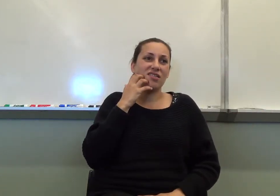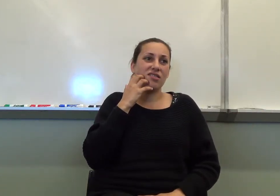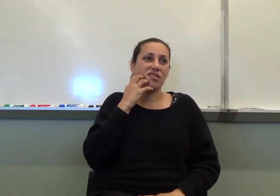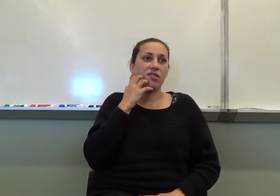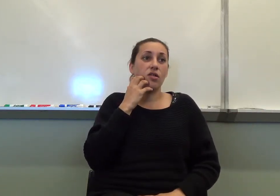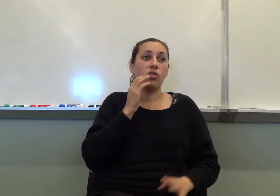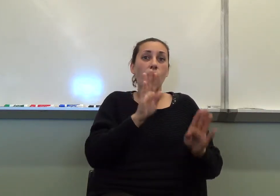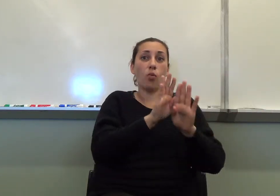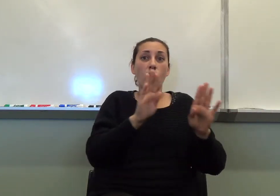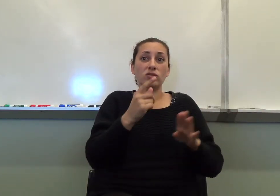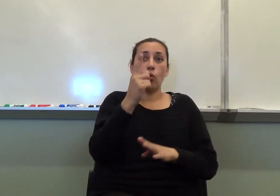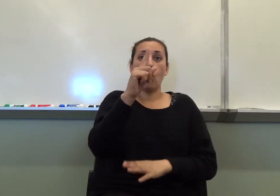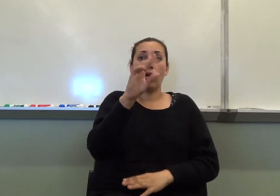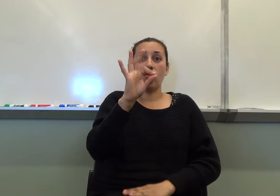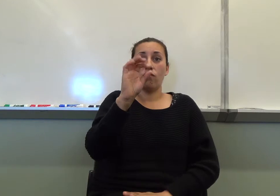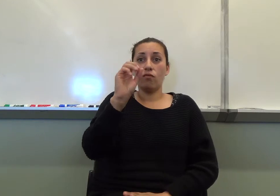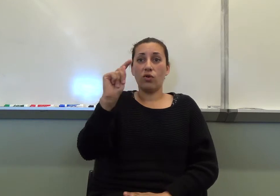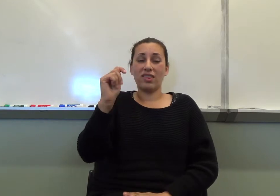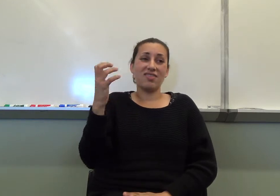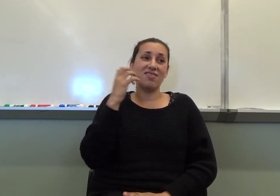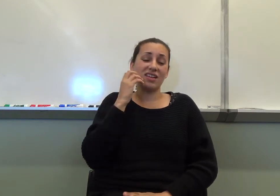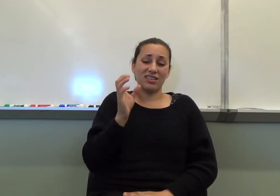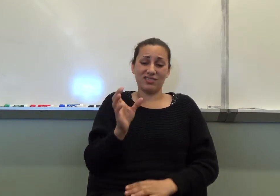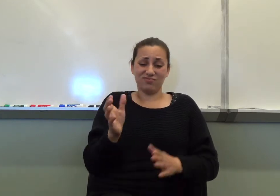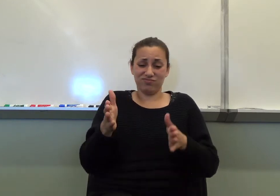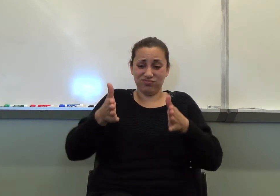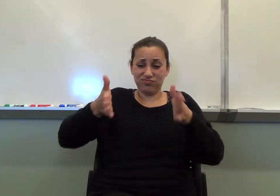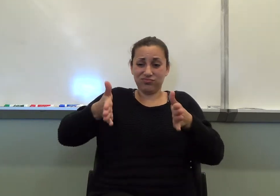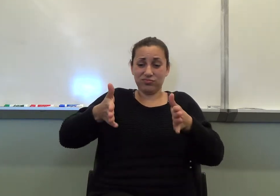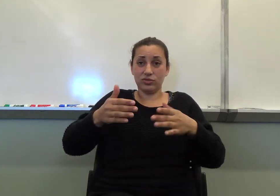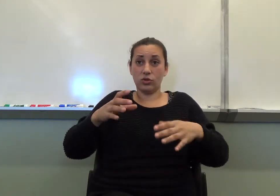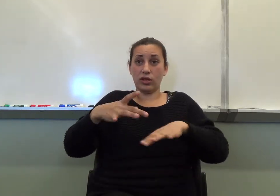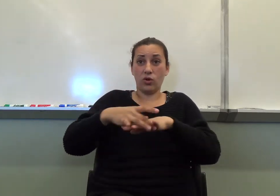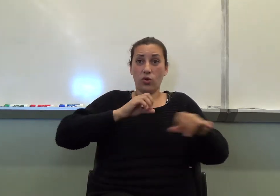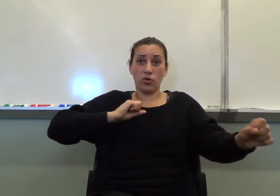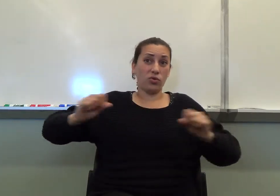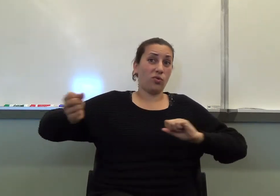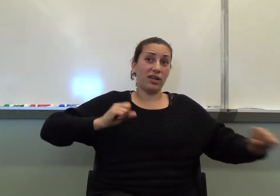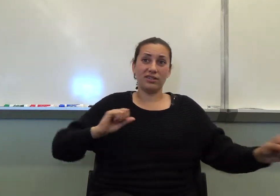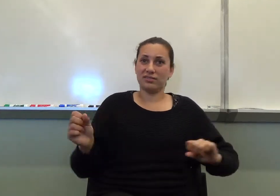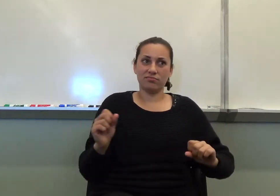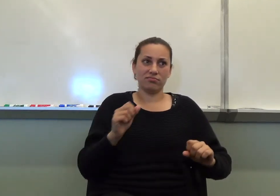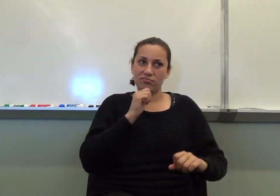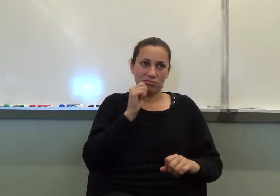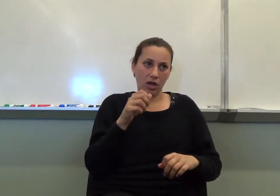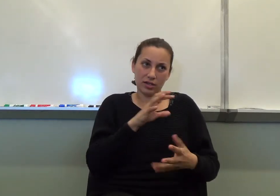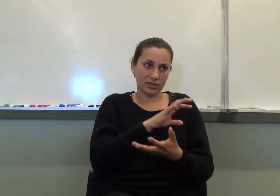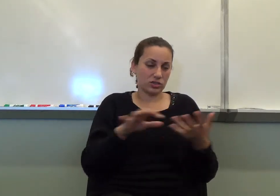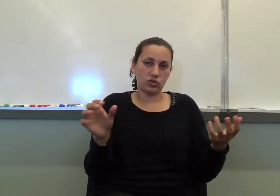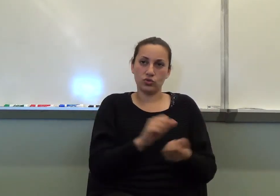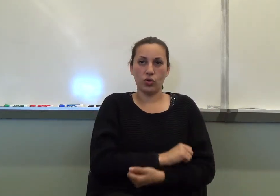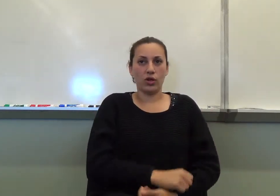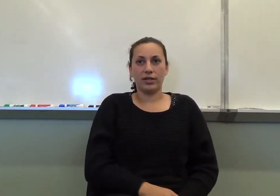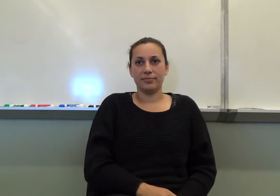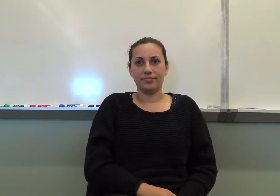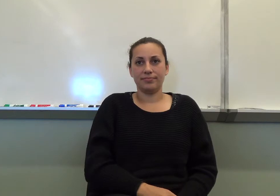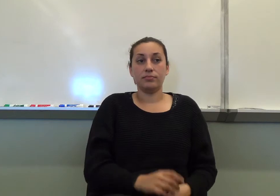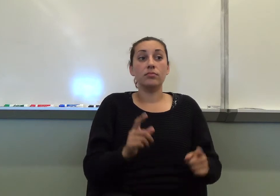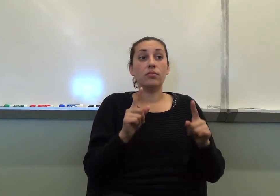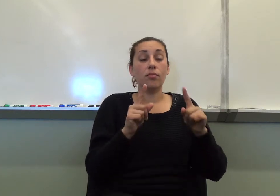a foot thick. So even earthquakes are not going to disturb them too much. But they have